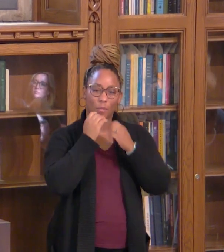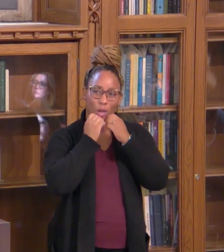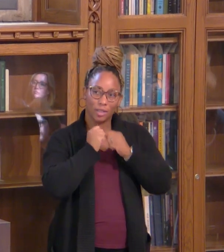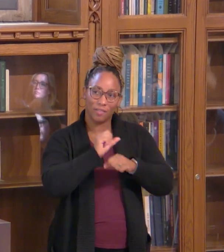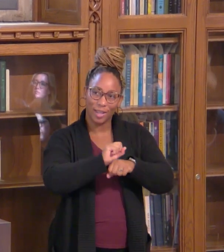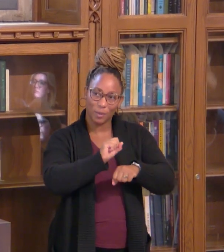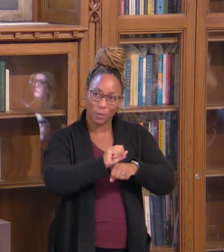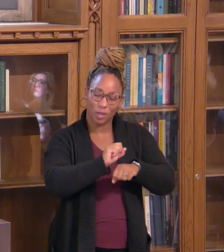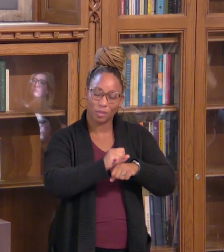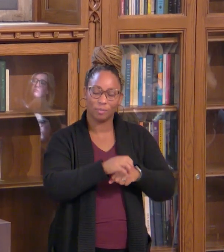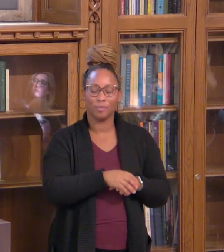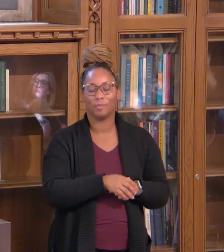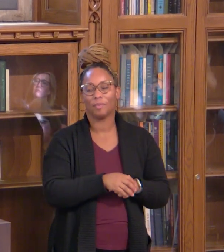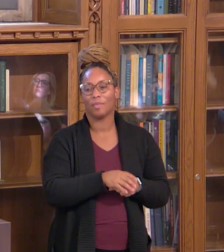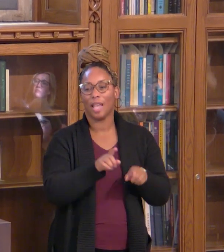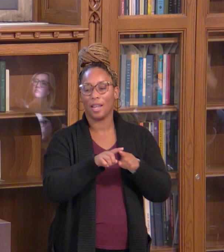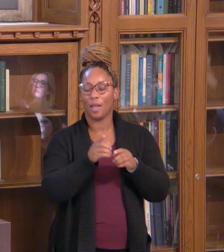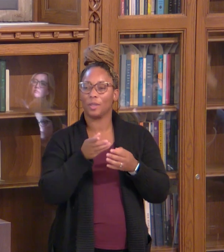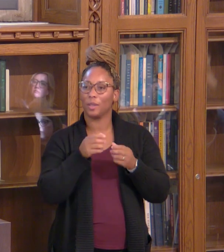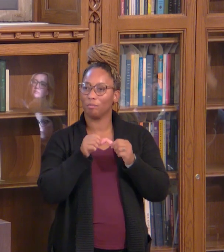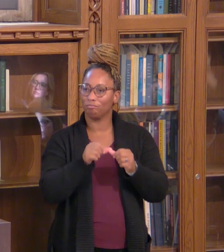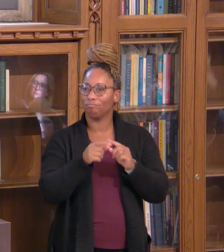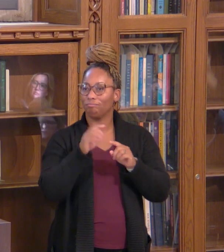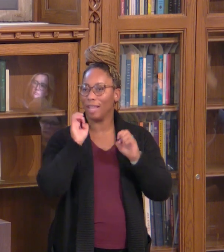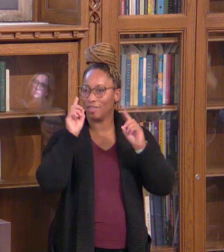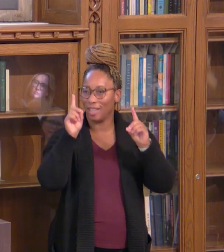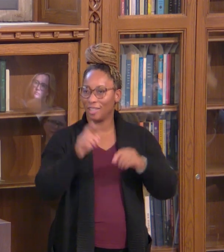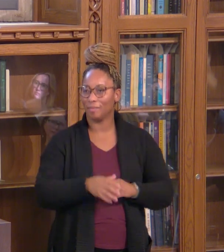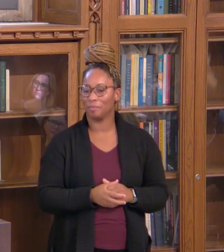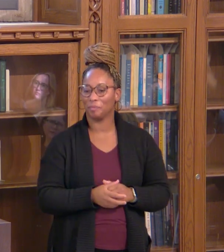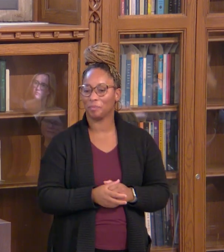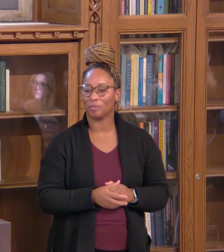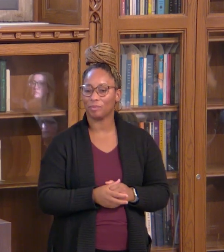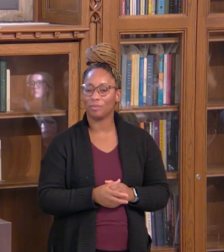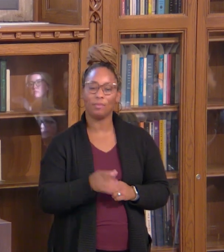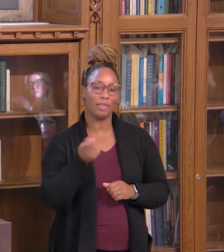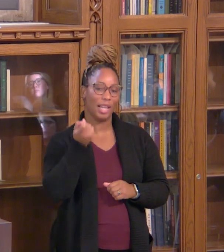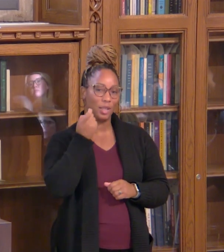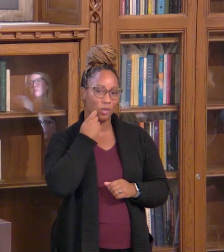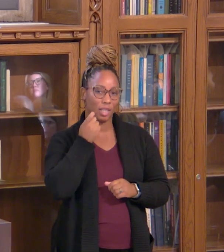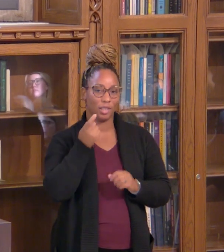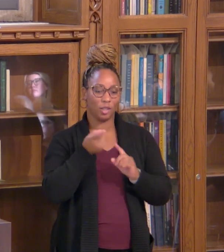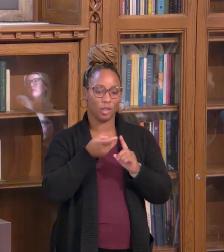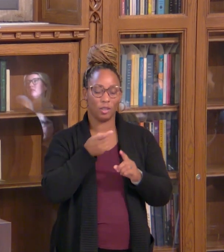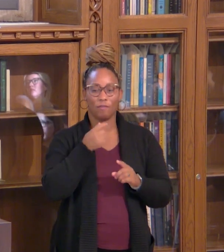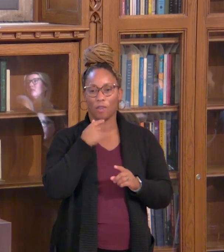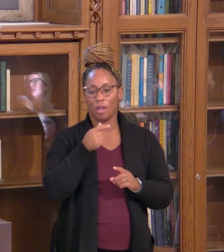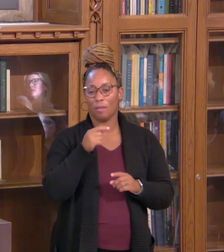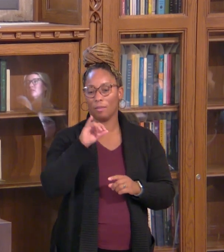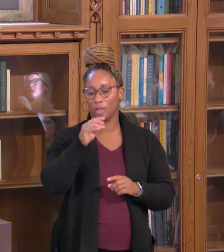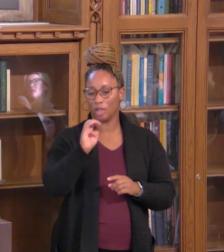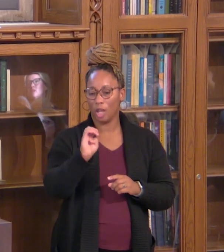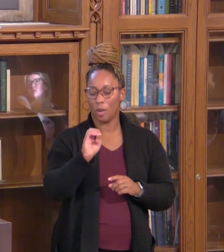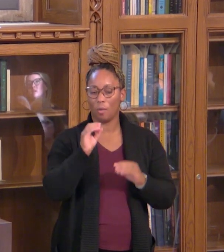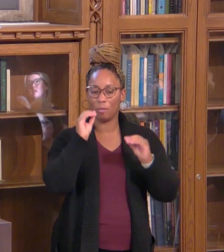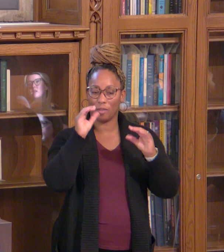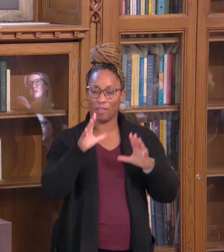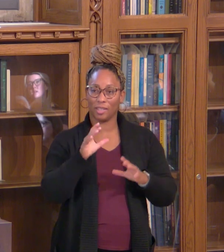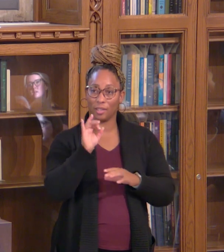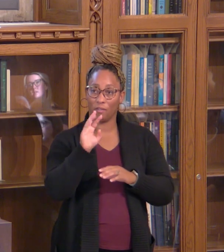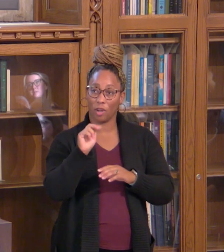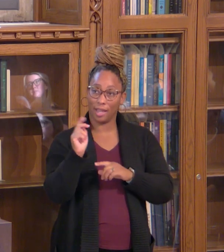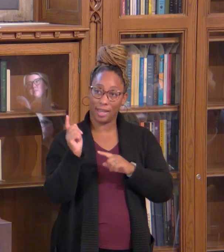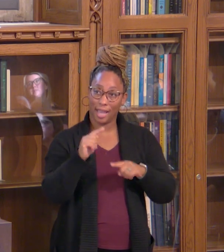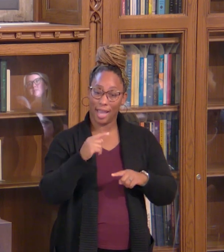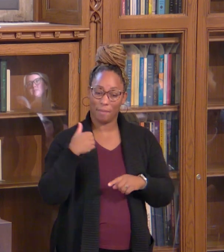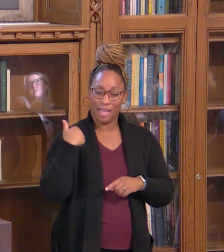work and through education and as you just heard from Joe Professor Franklin first came to Duke as a